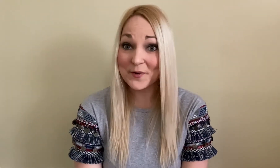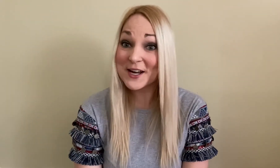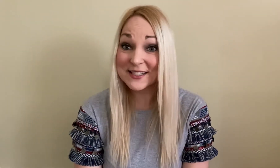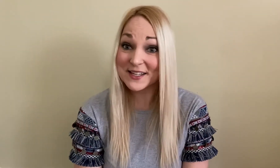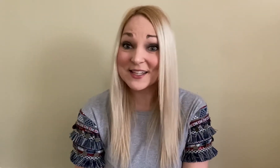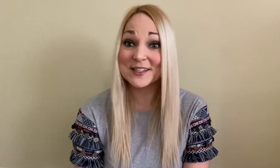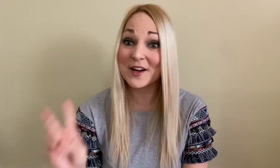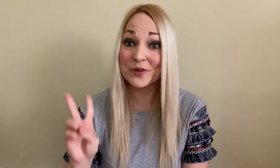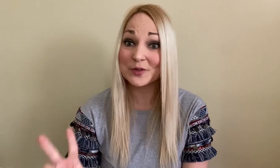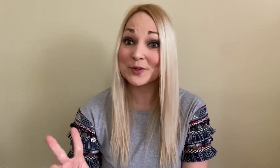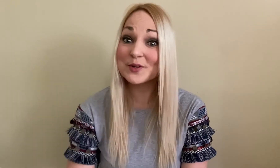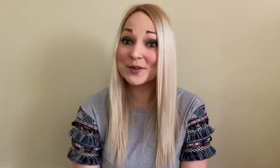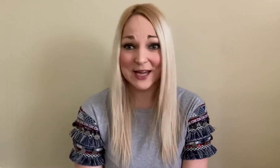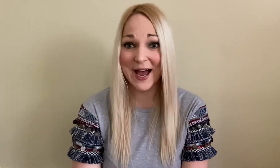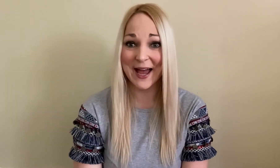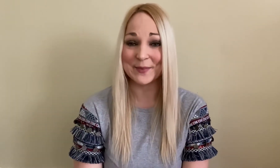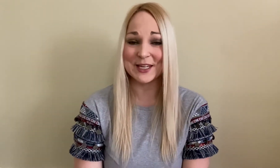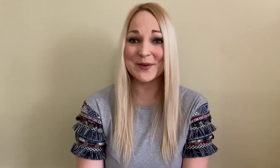gonna sing this song through two times. Here we go.